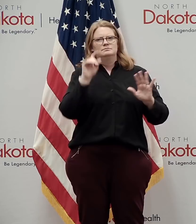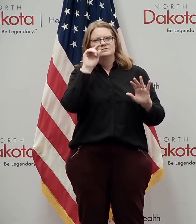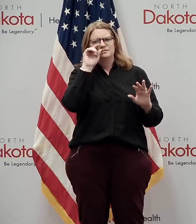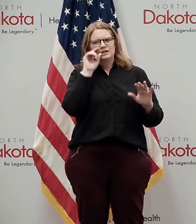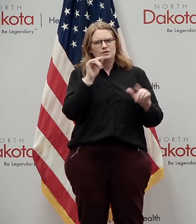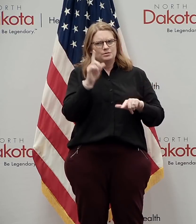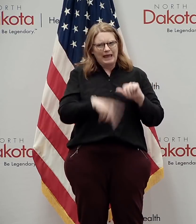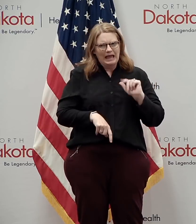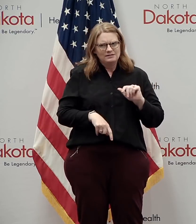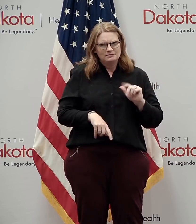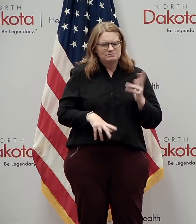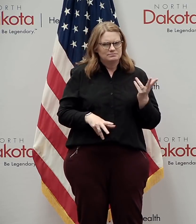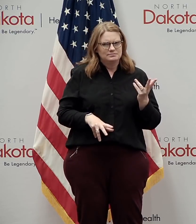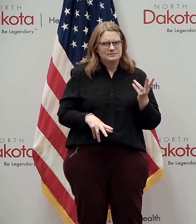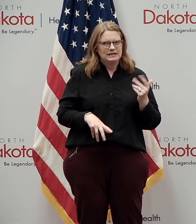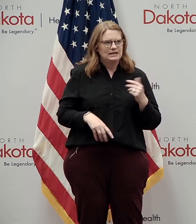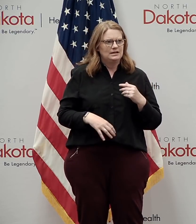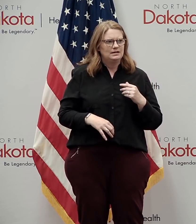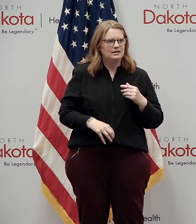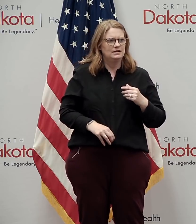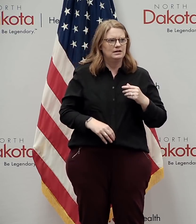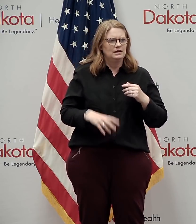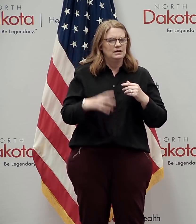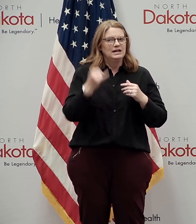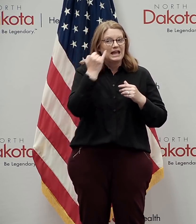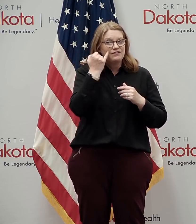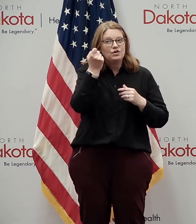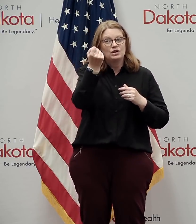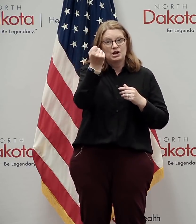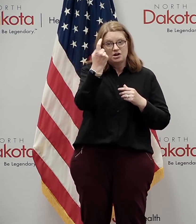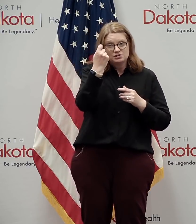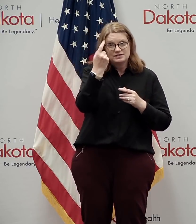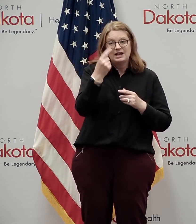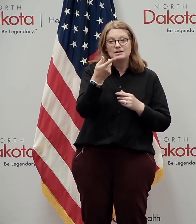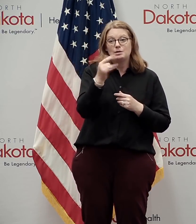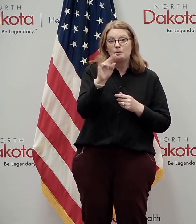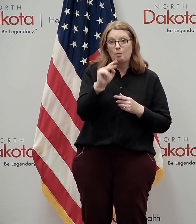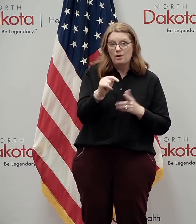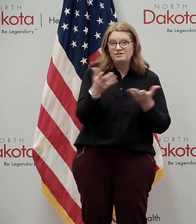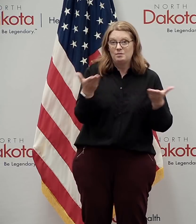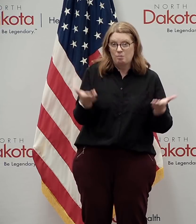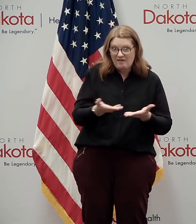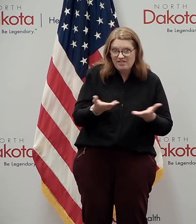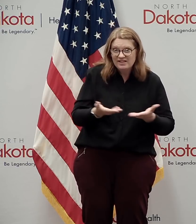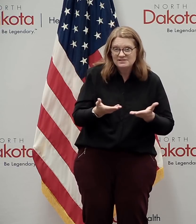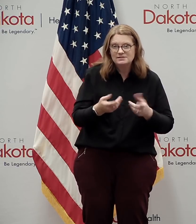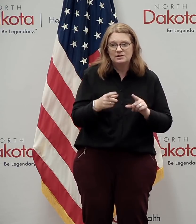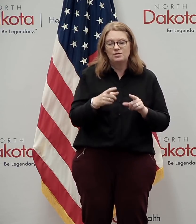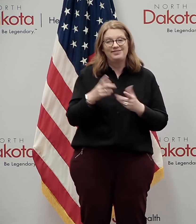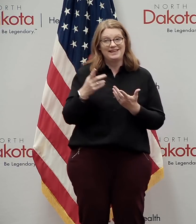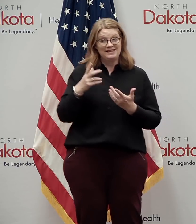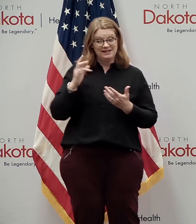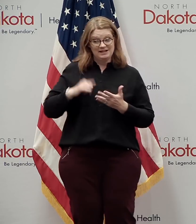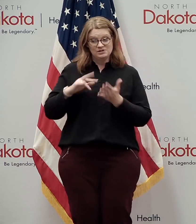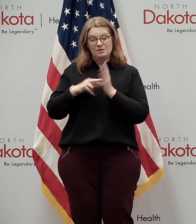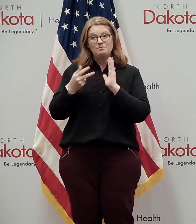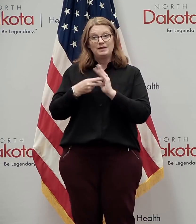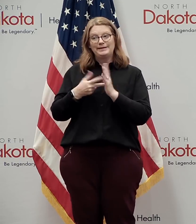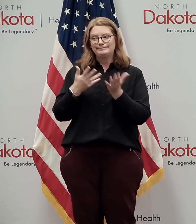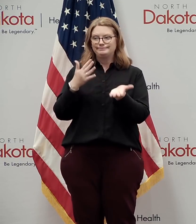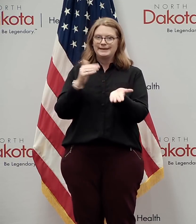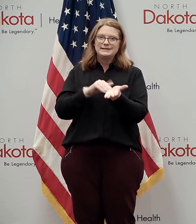grade. I mean, so it's like if you're gonna understand the point prevalence, which is what all of our epidemiologists, whether it's